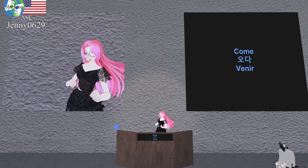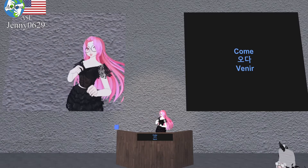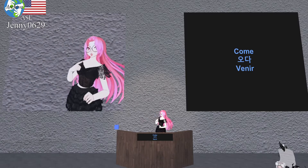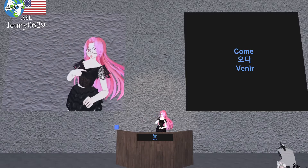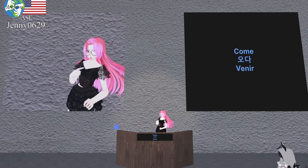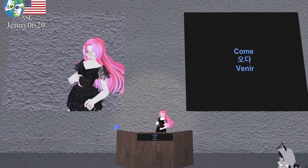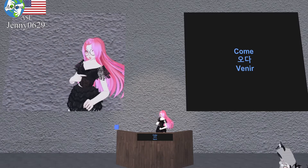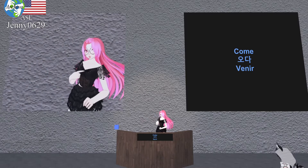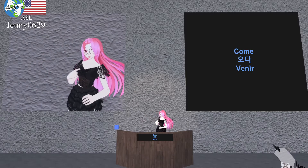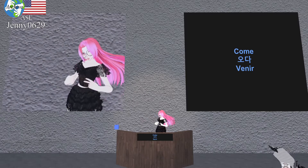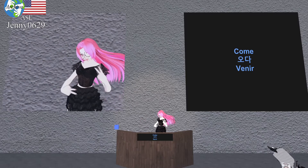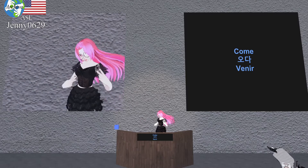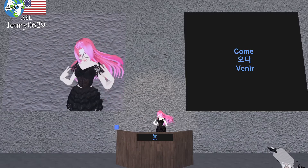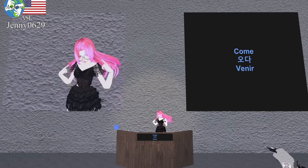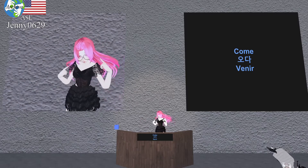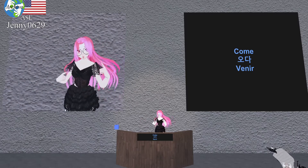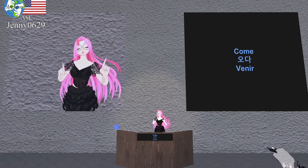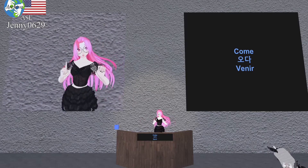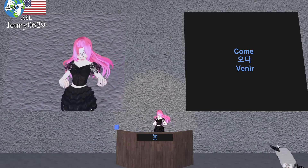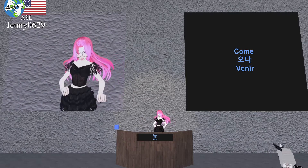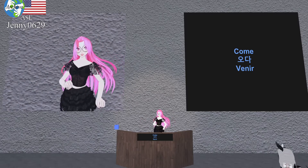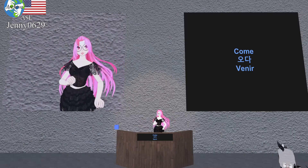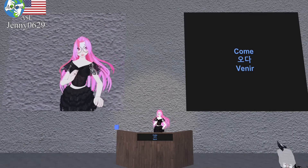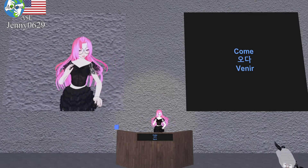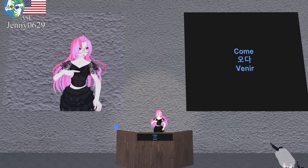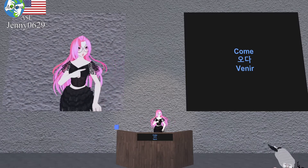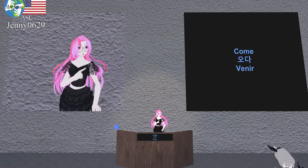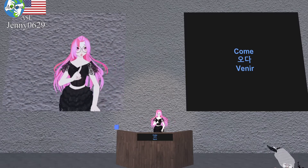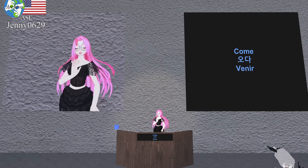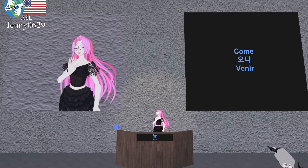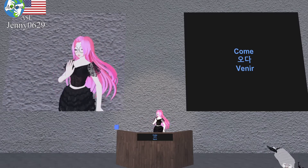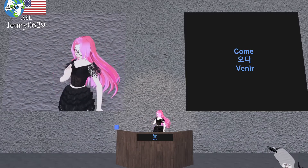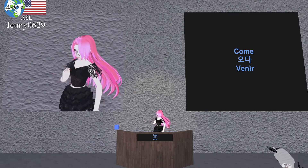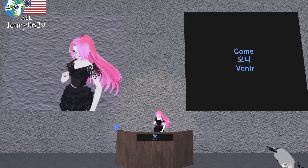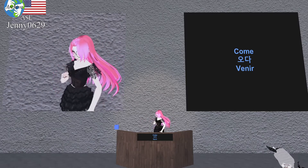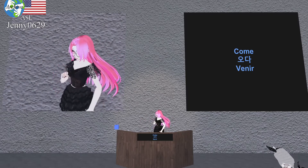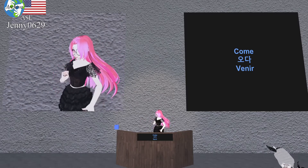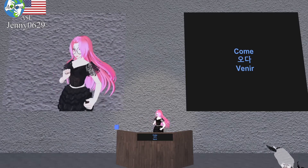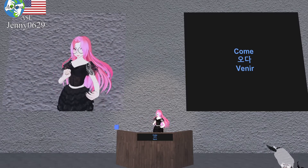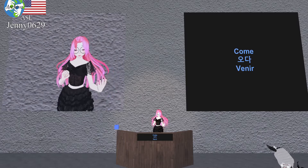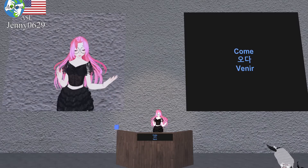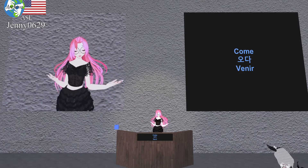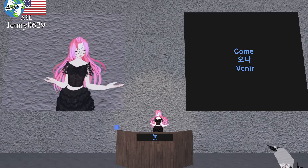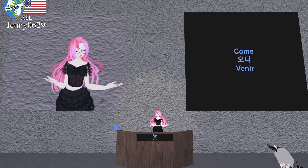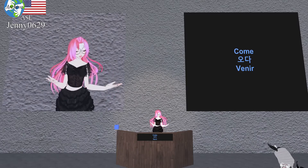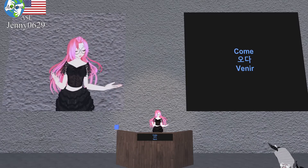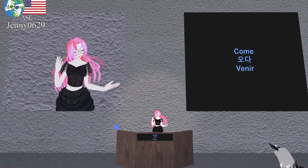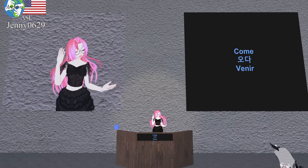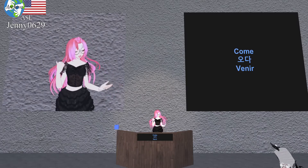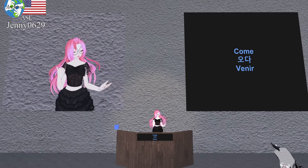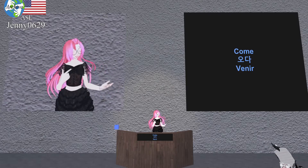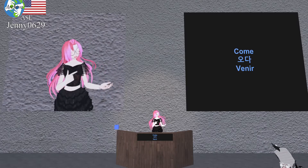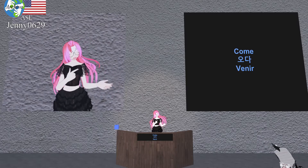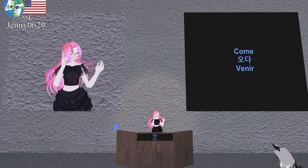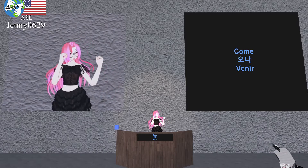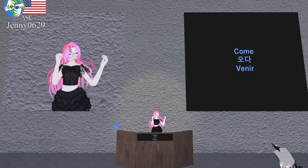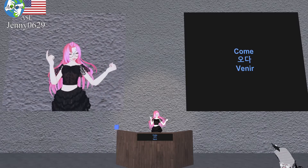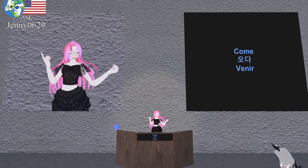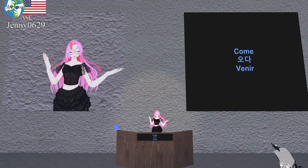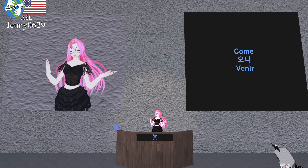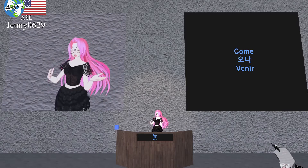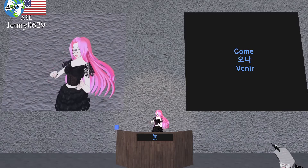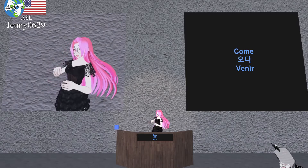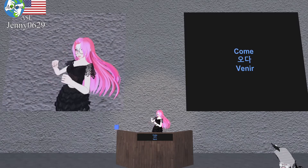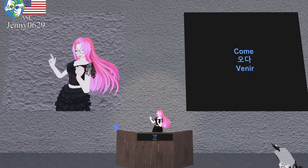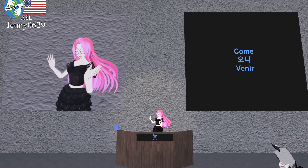have the ability to hear. I have hearing problems, but I can hear and I can speak. So, like, why is she